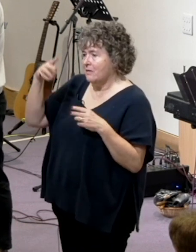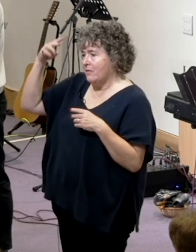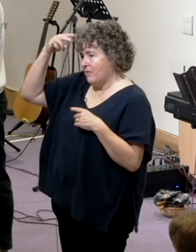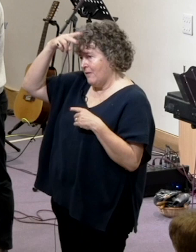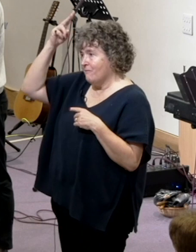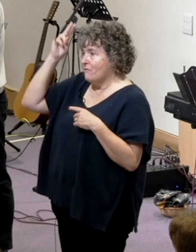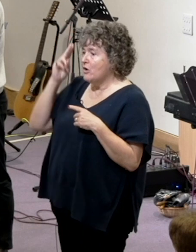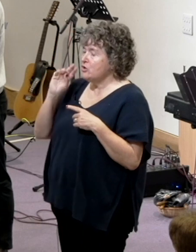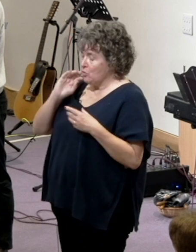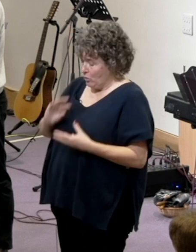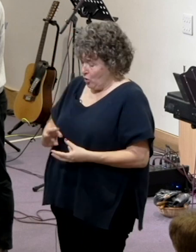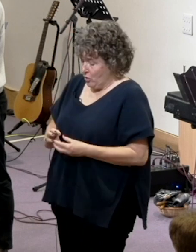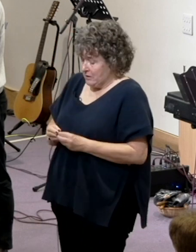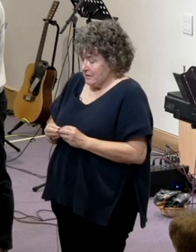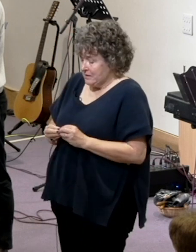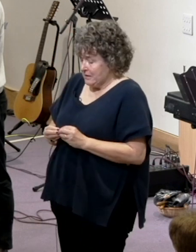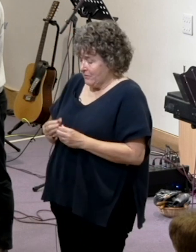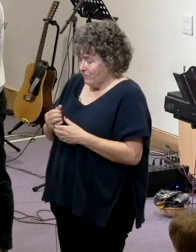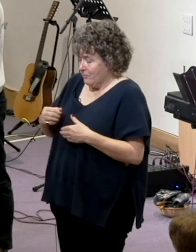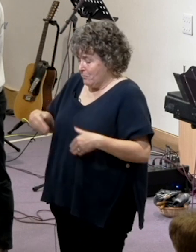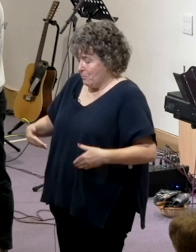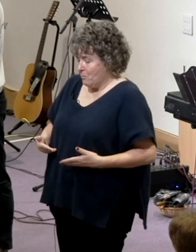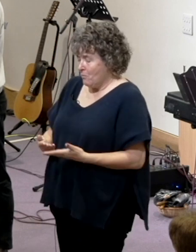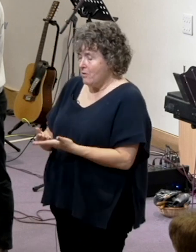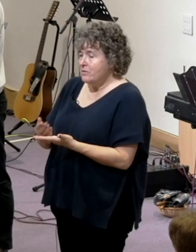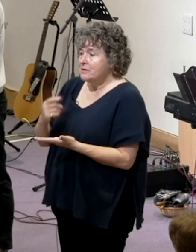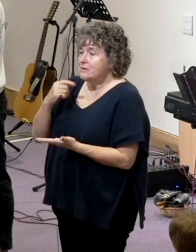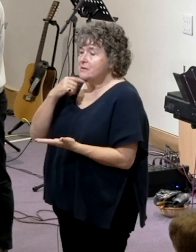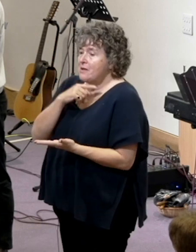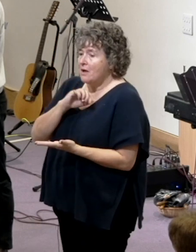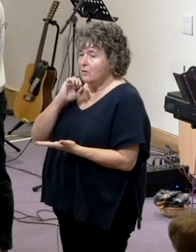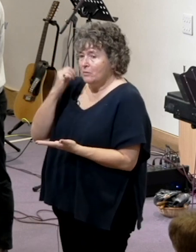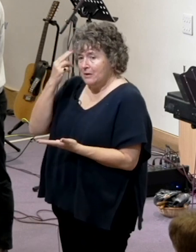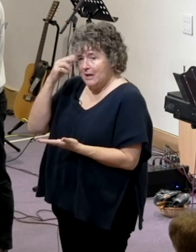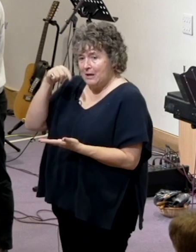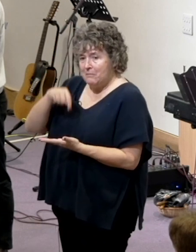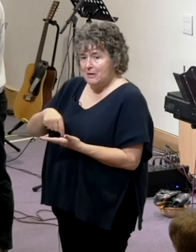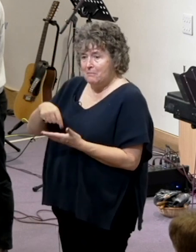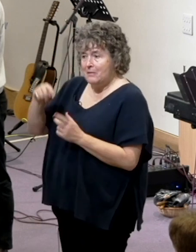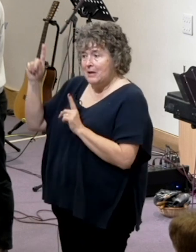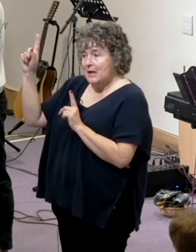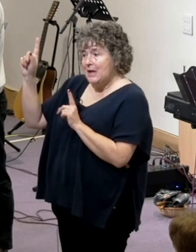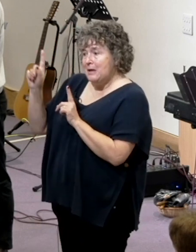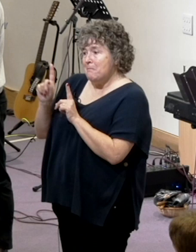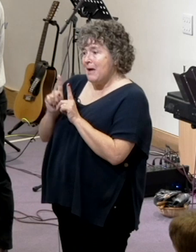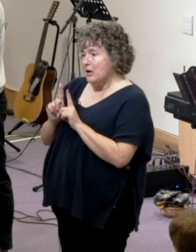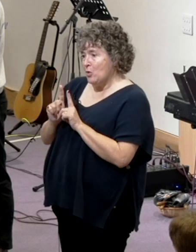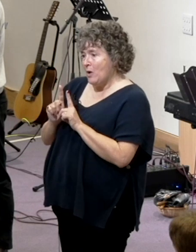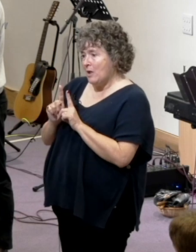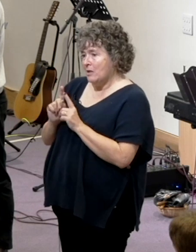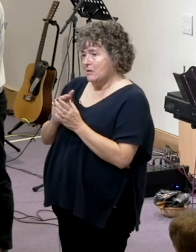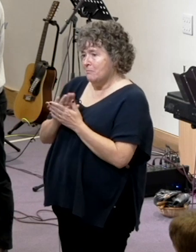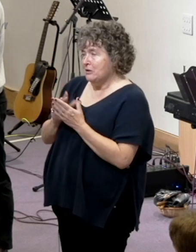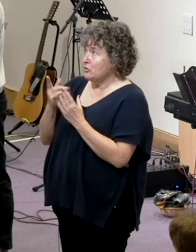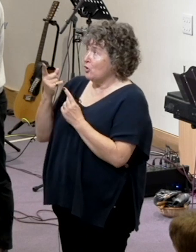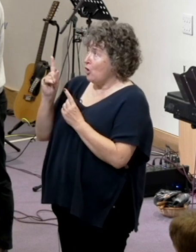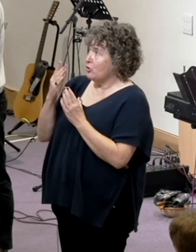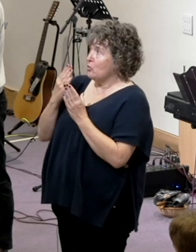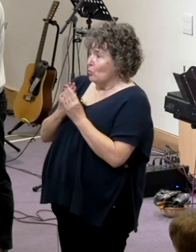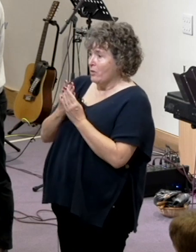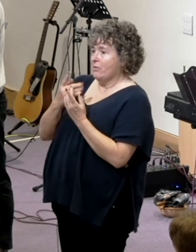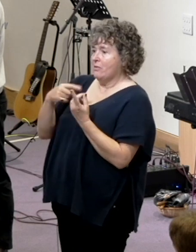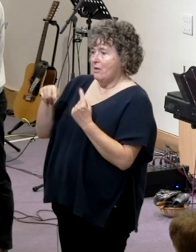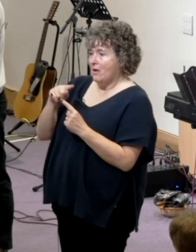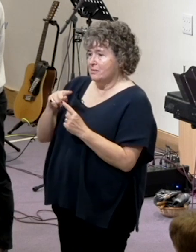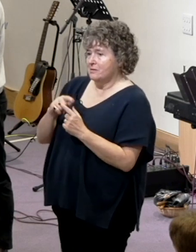give birth to a son, and they will call him Emmanuel, which means God with